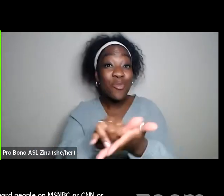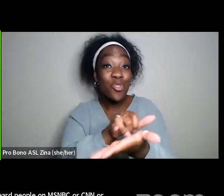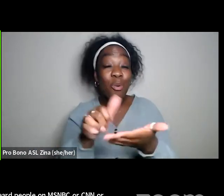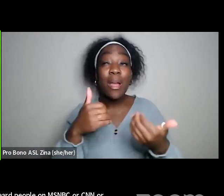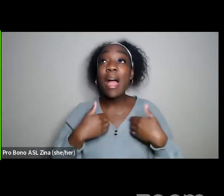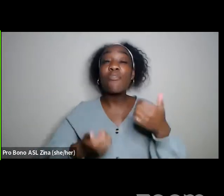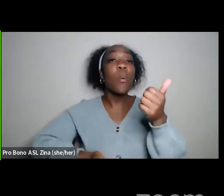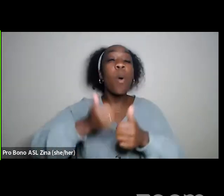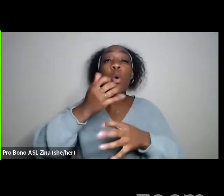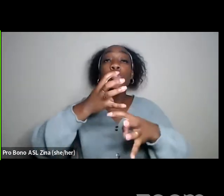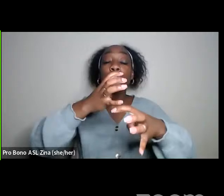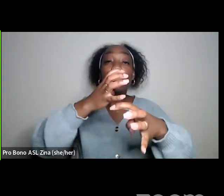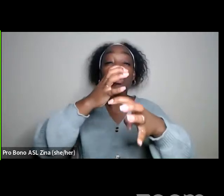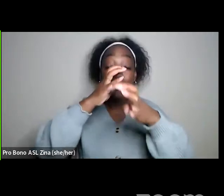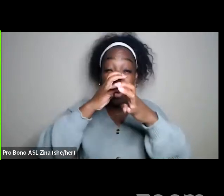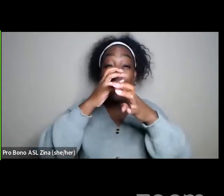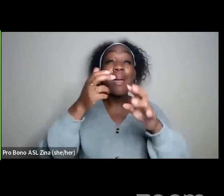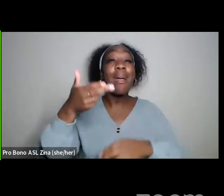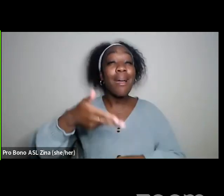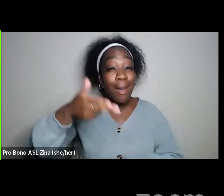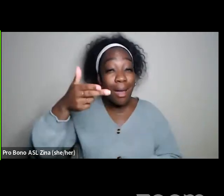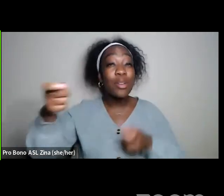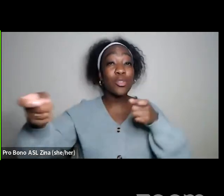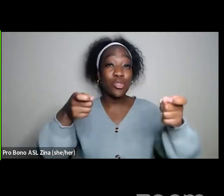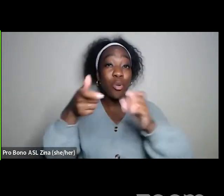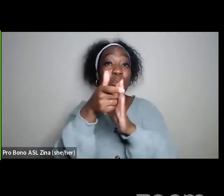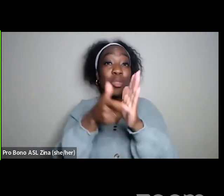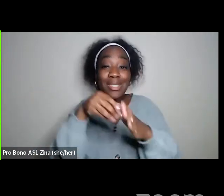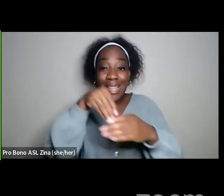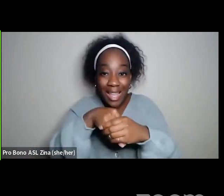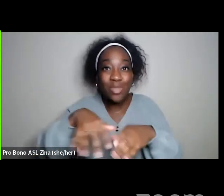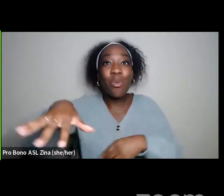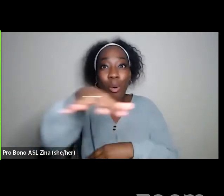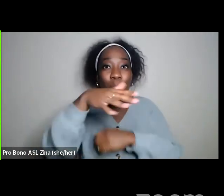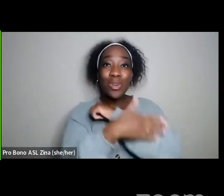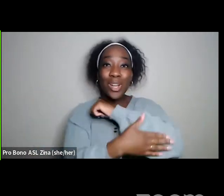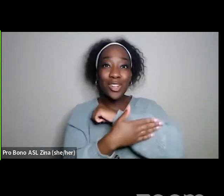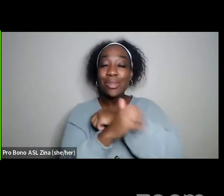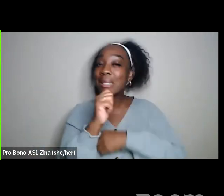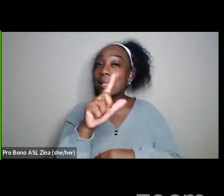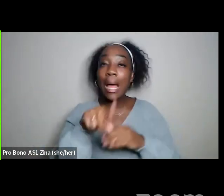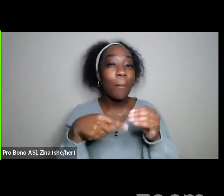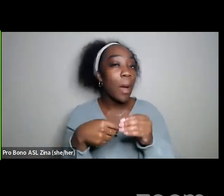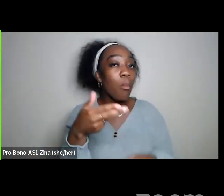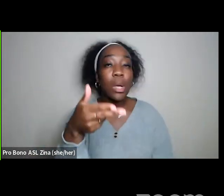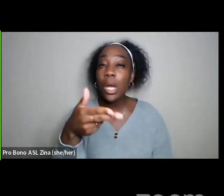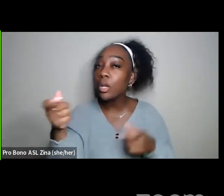gun control laws in the country. This is not about gun control.